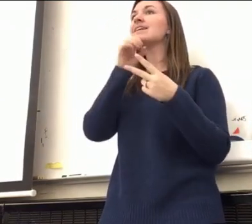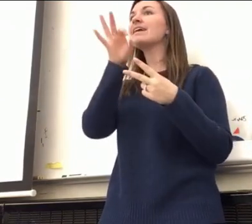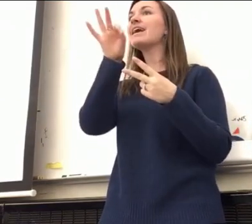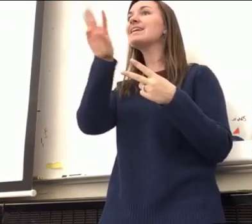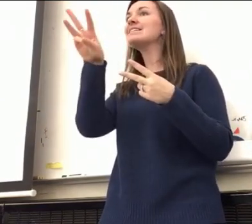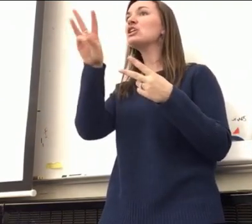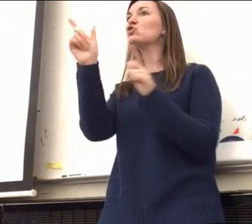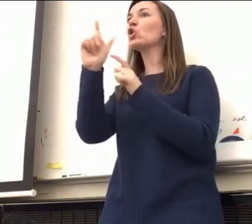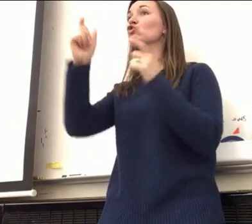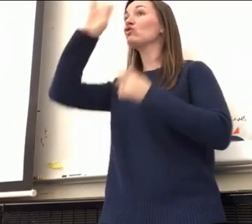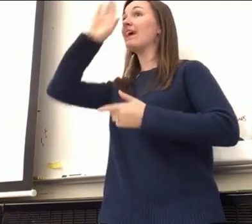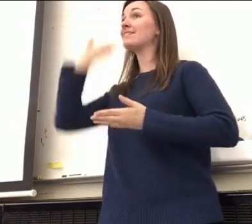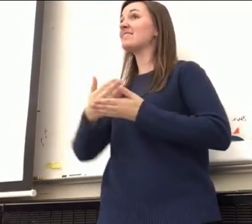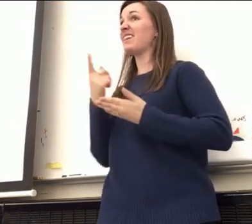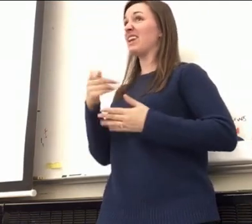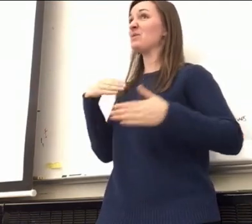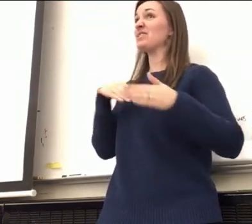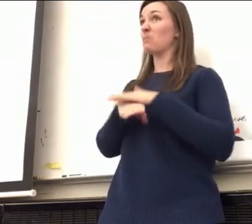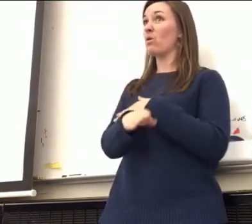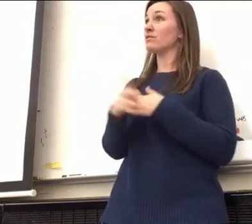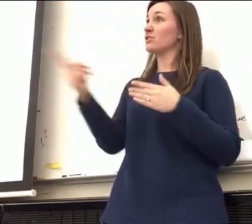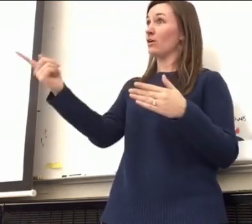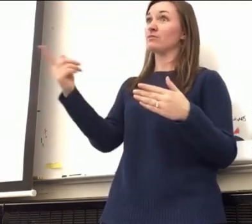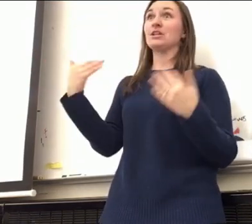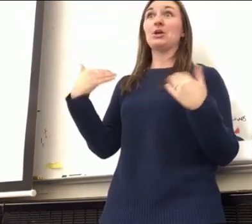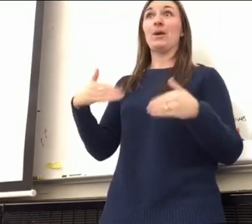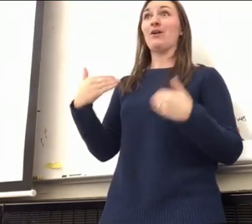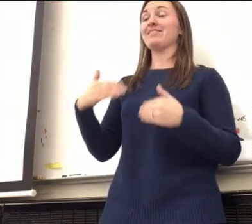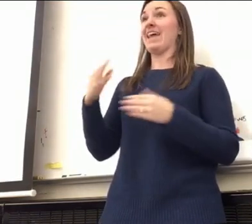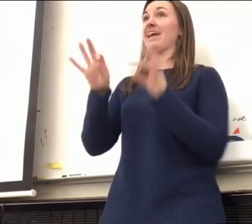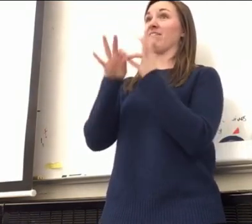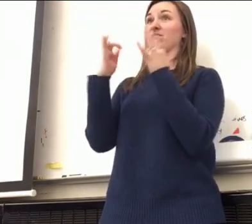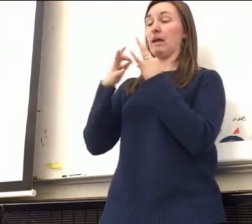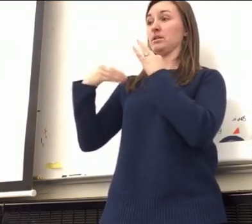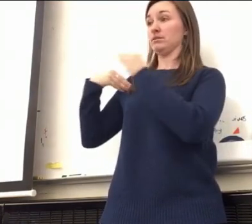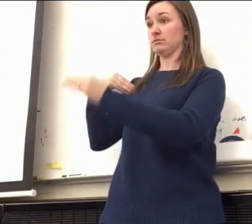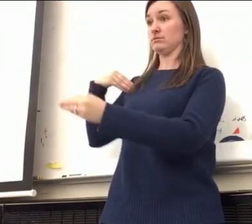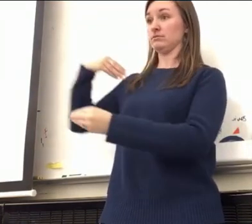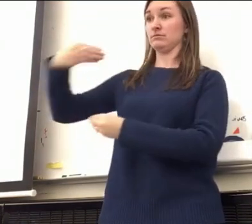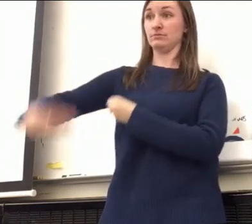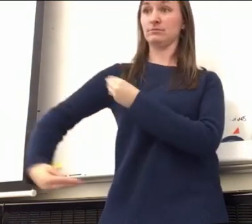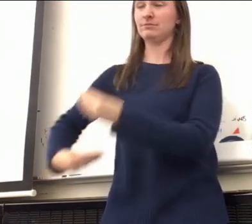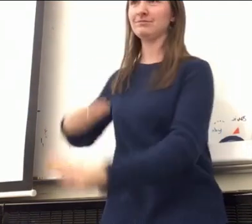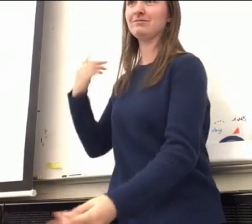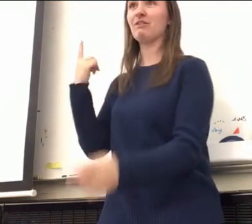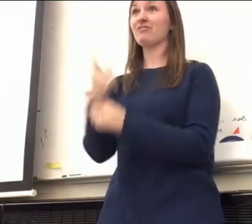And he was born in 1790, so shoot for the stars in terms of posterity. Okay?